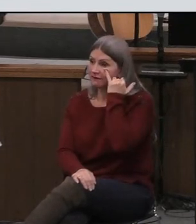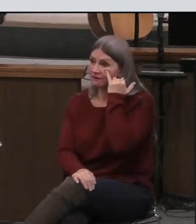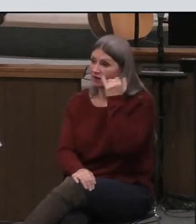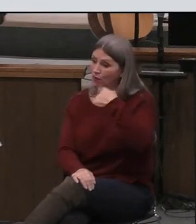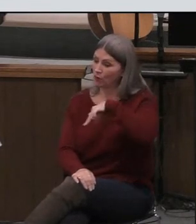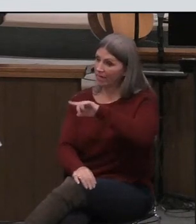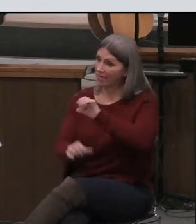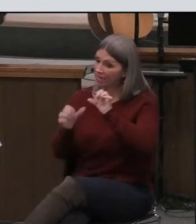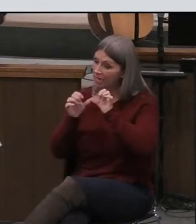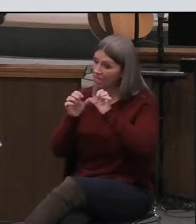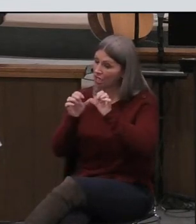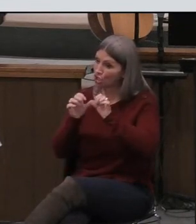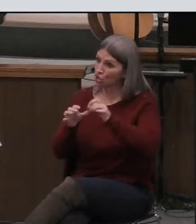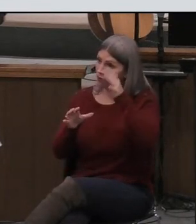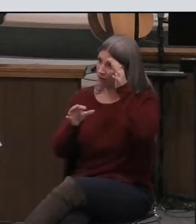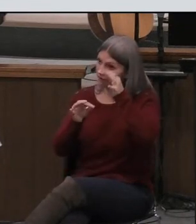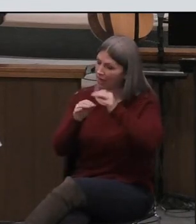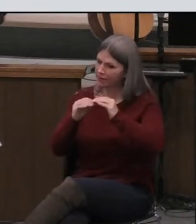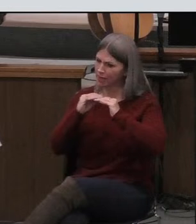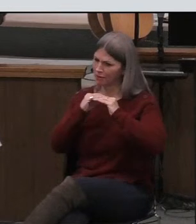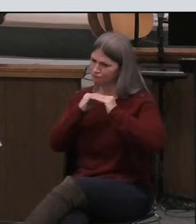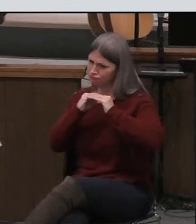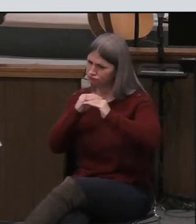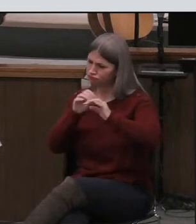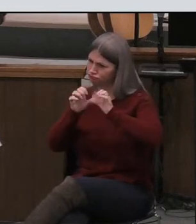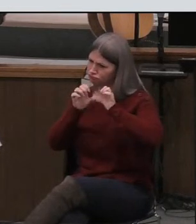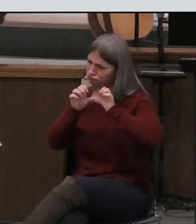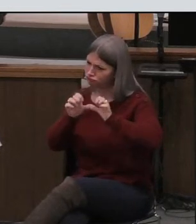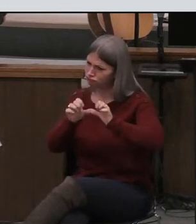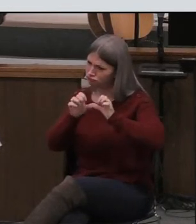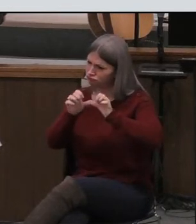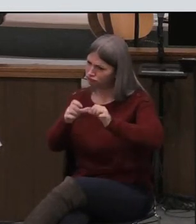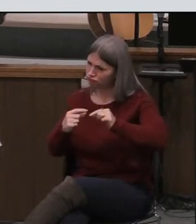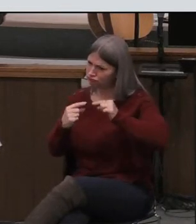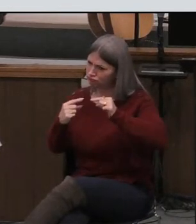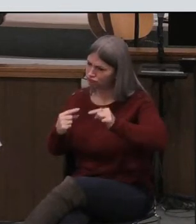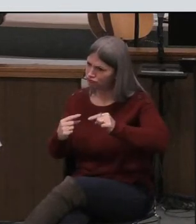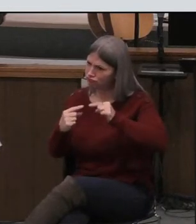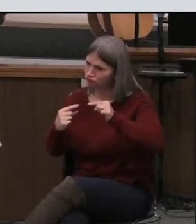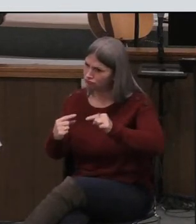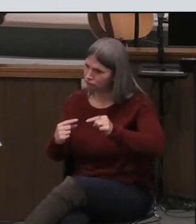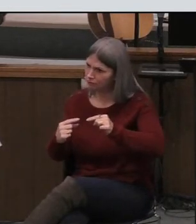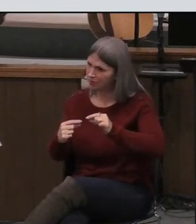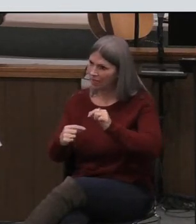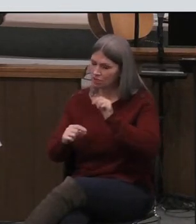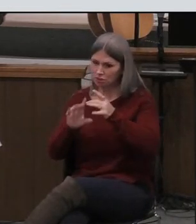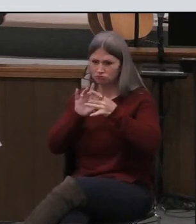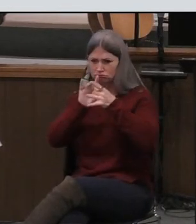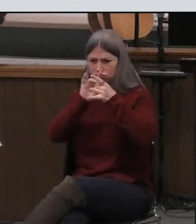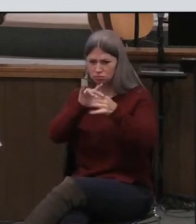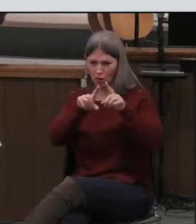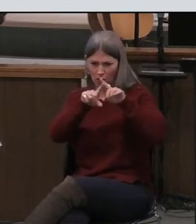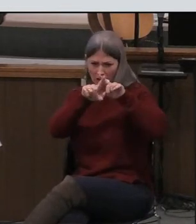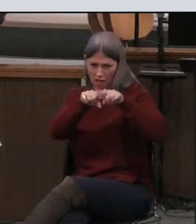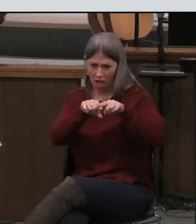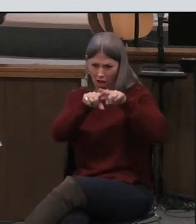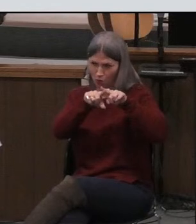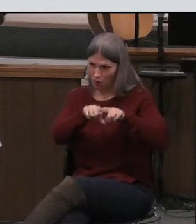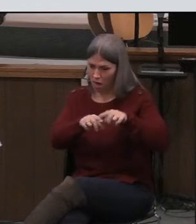in the faith, stable and steadfast, not shifting from the hope of the gospel that you heard,